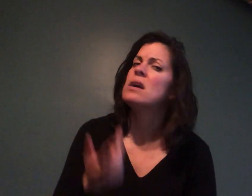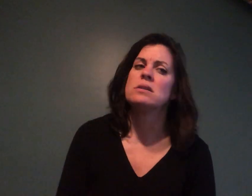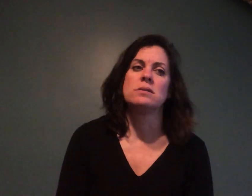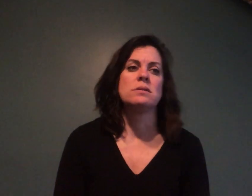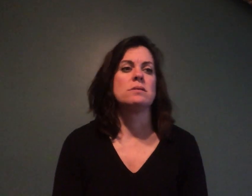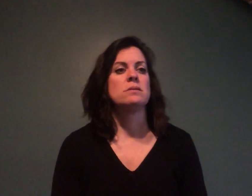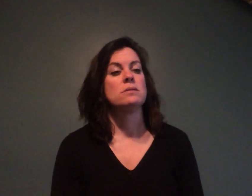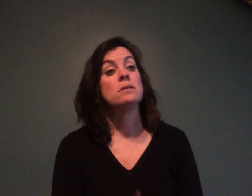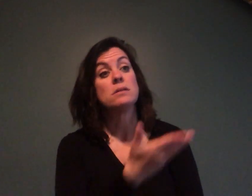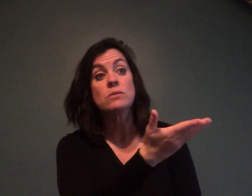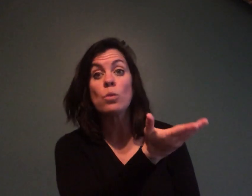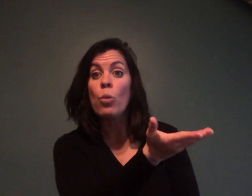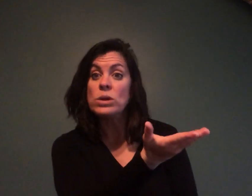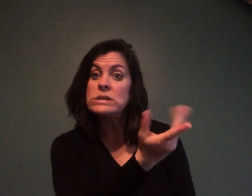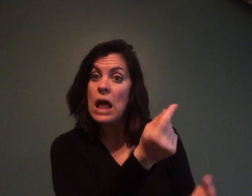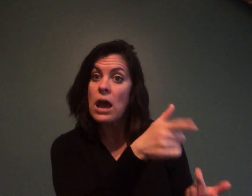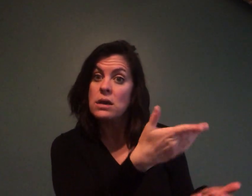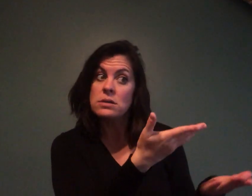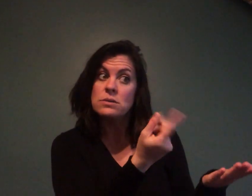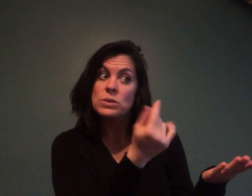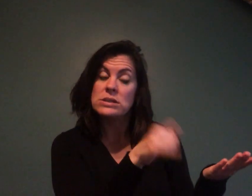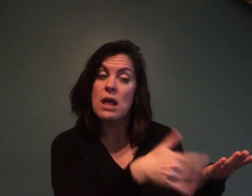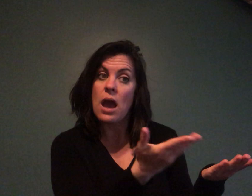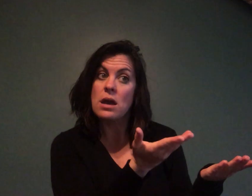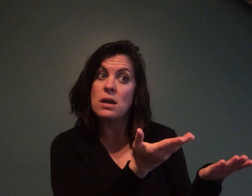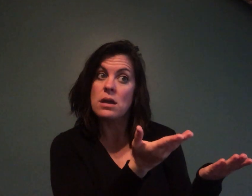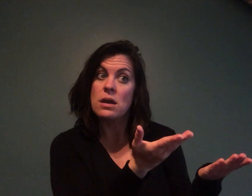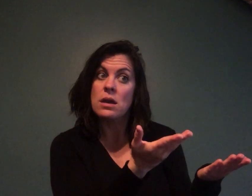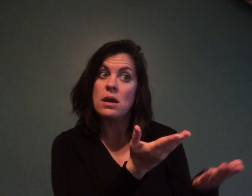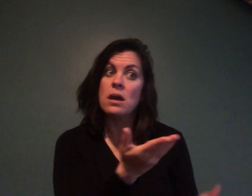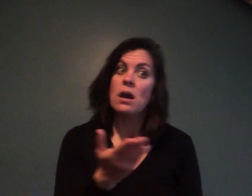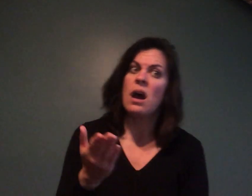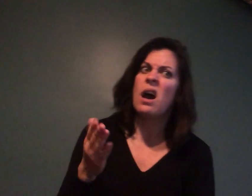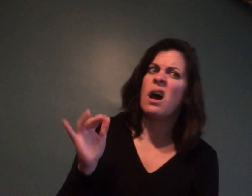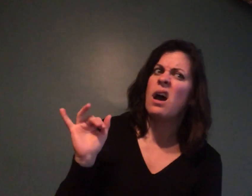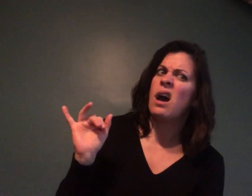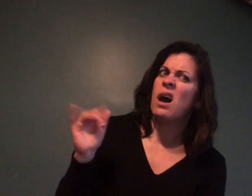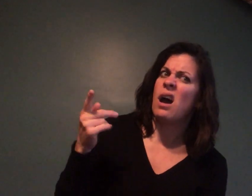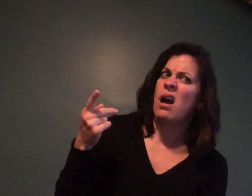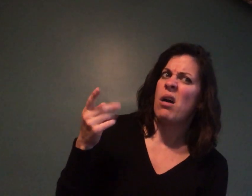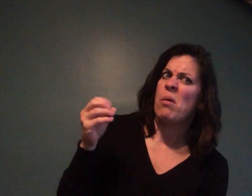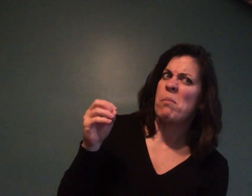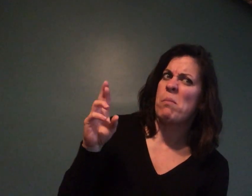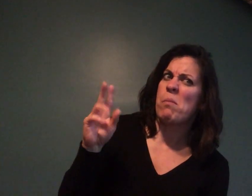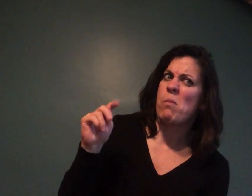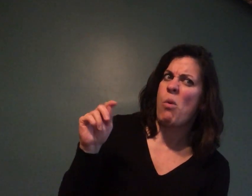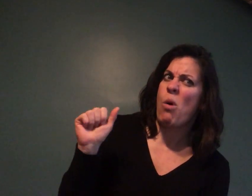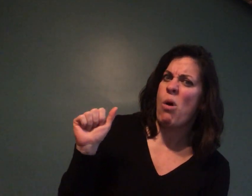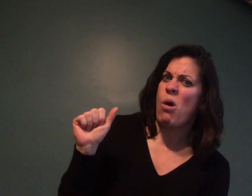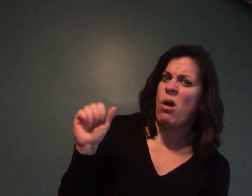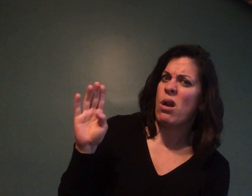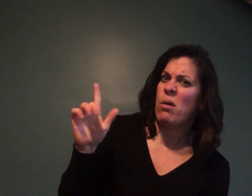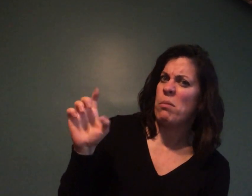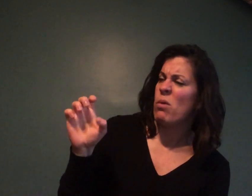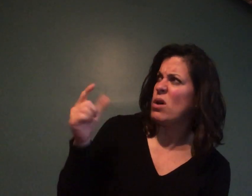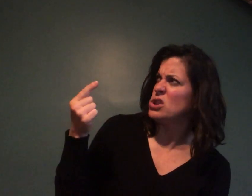at? A portable GFCI. A portable GFCI. Yeah.